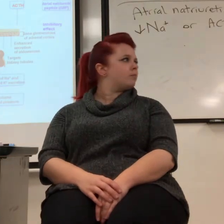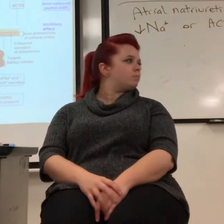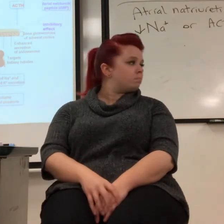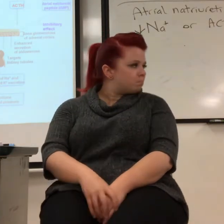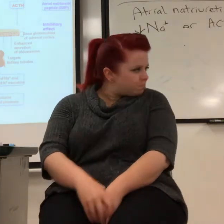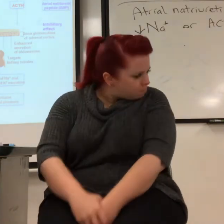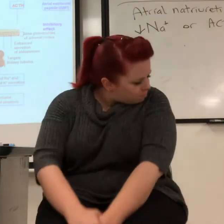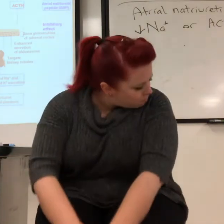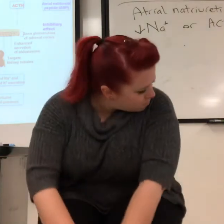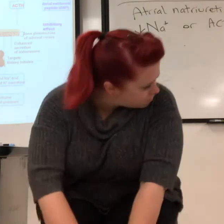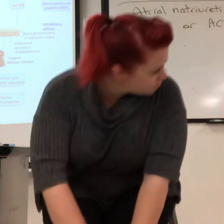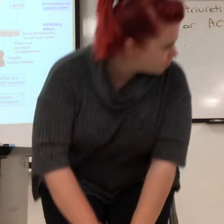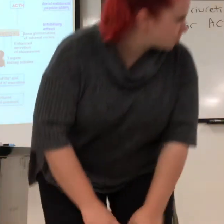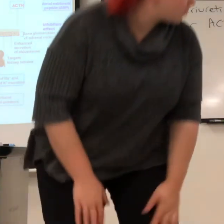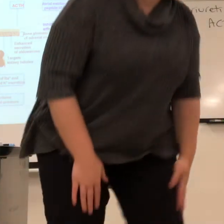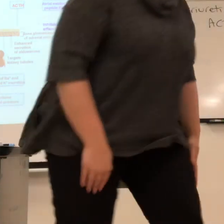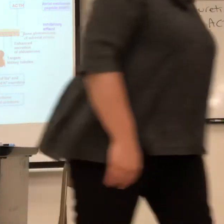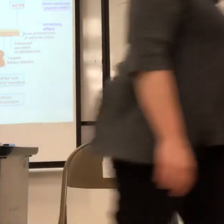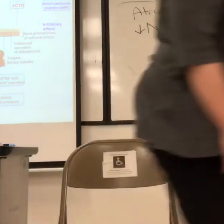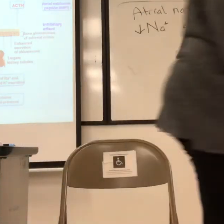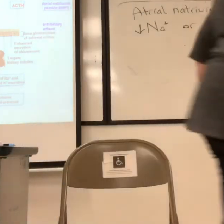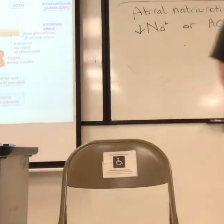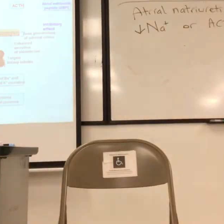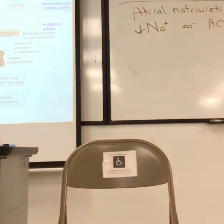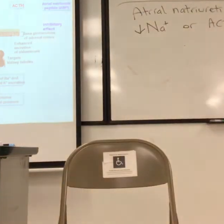Stimulate aldosterone's